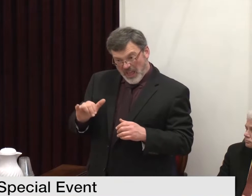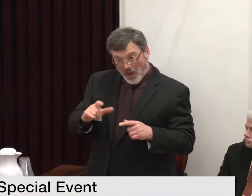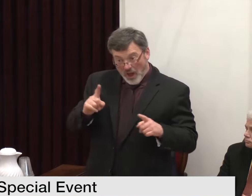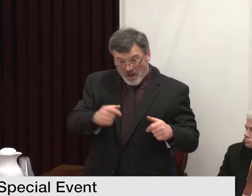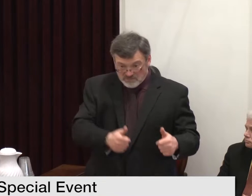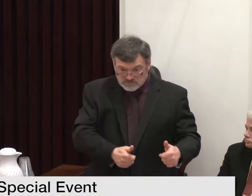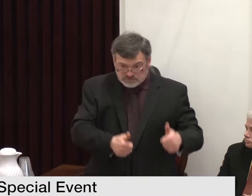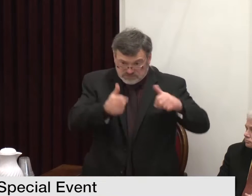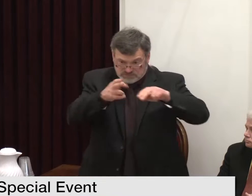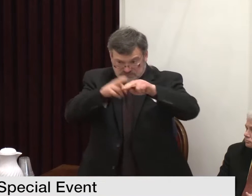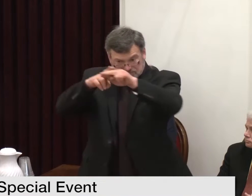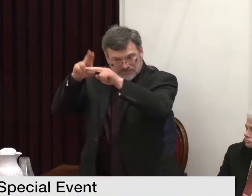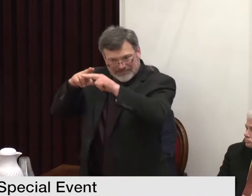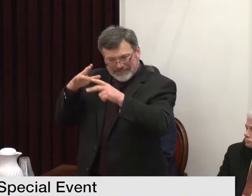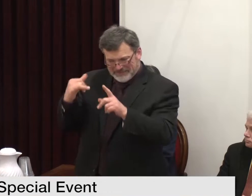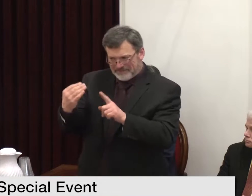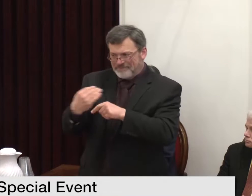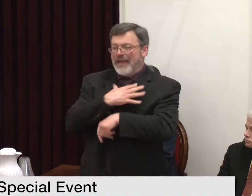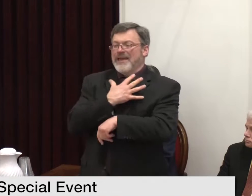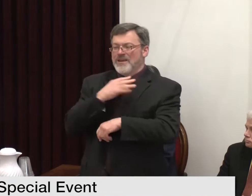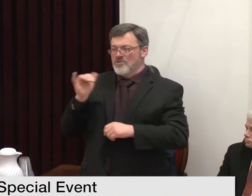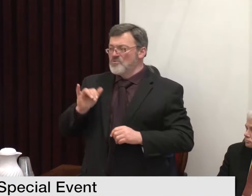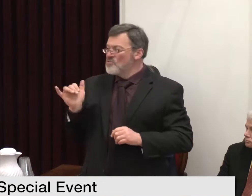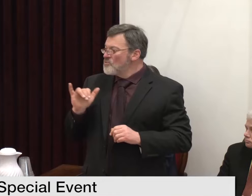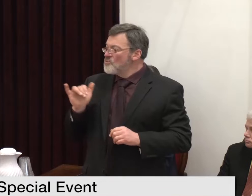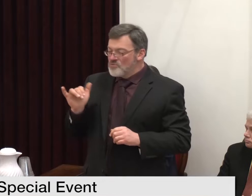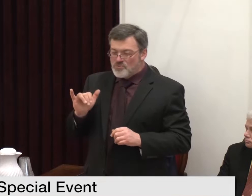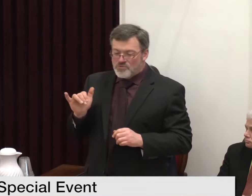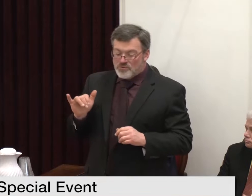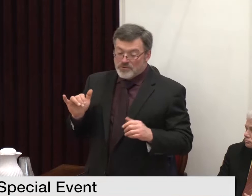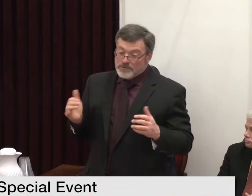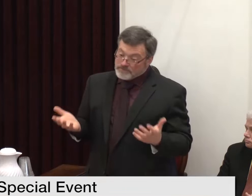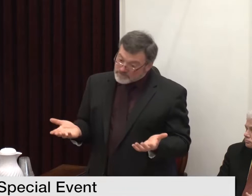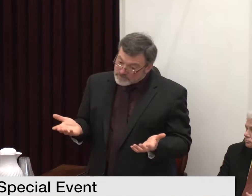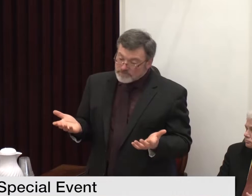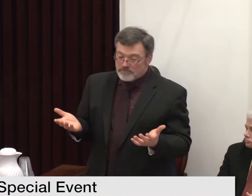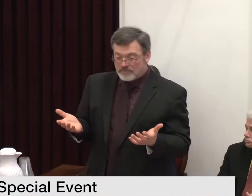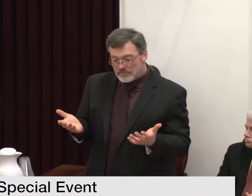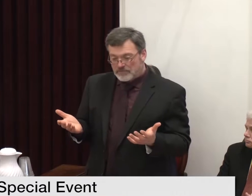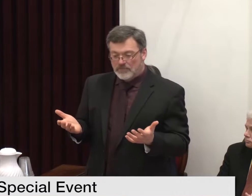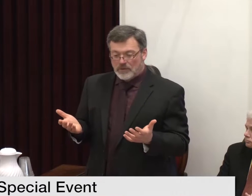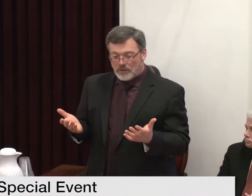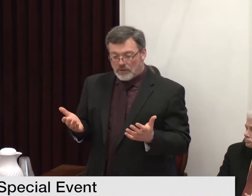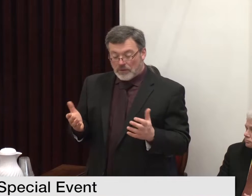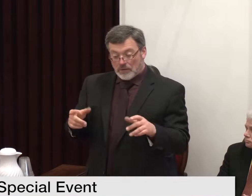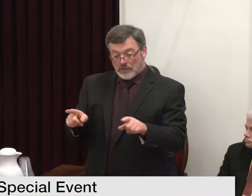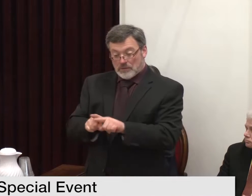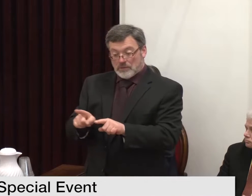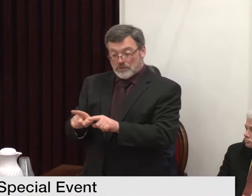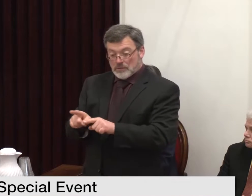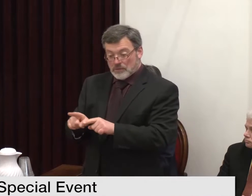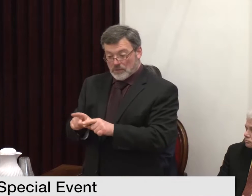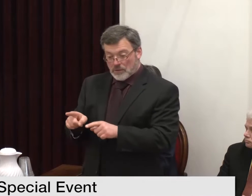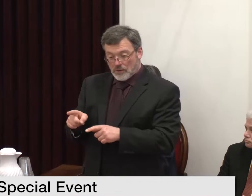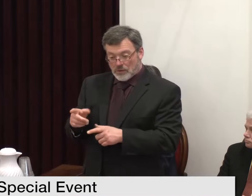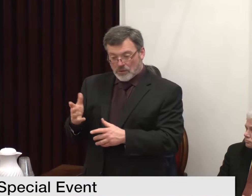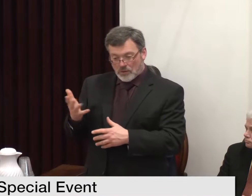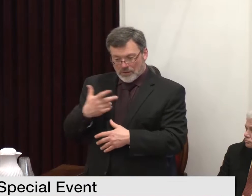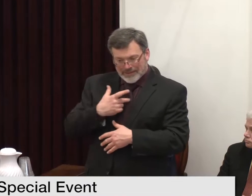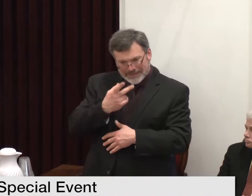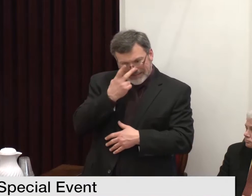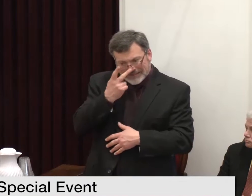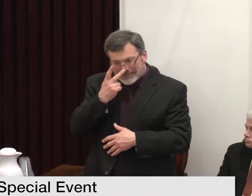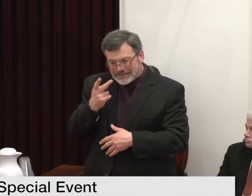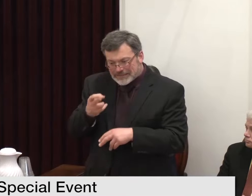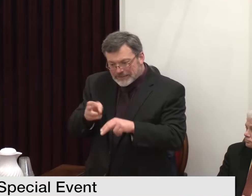and other increased pressures. Nearly all the additional revenue is needed just to sustain our